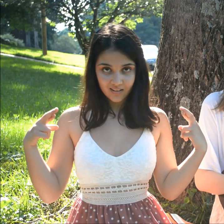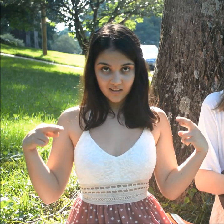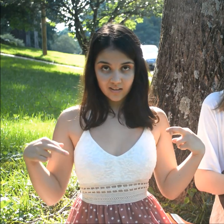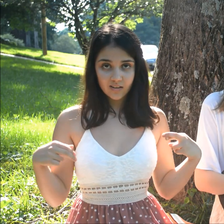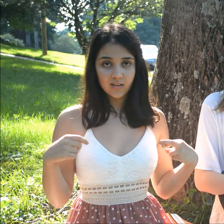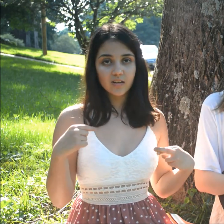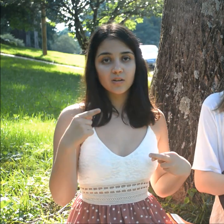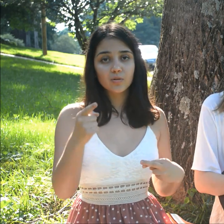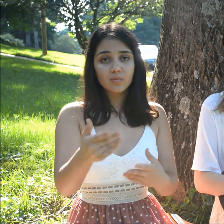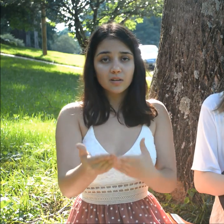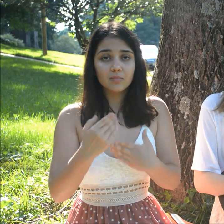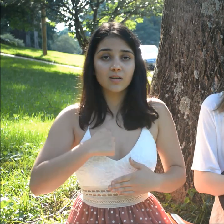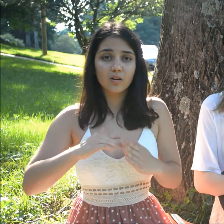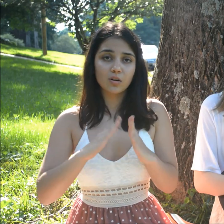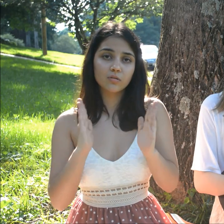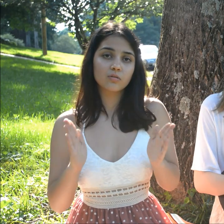you bring me home